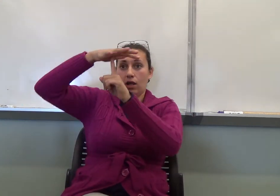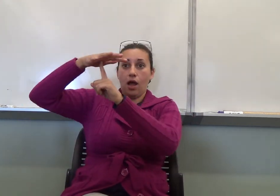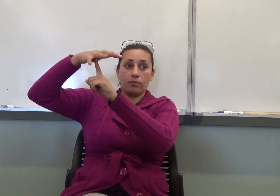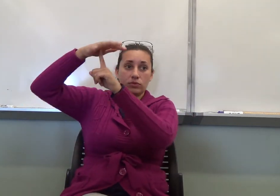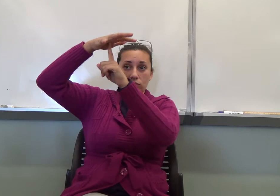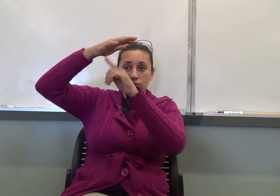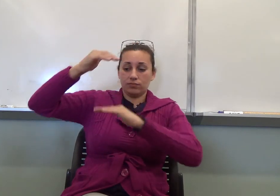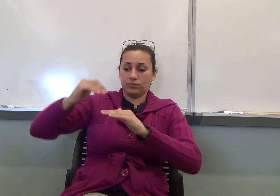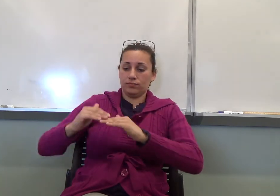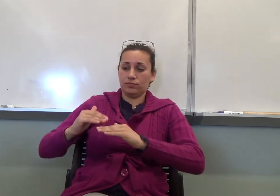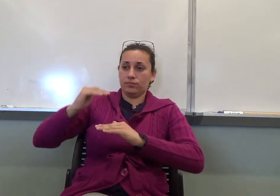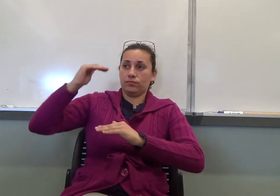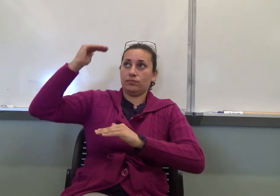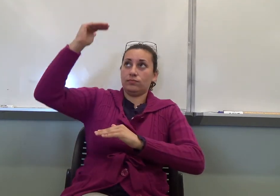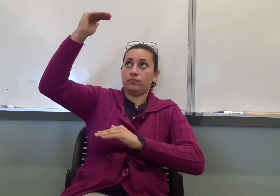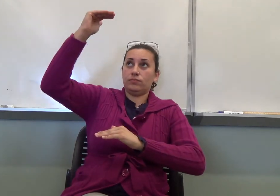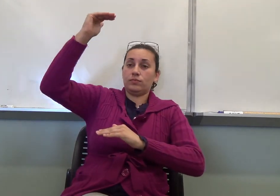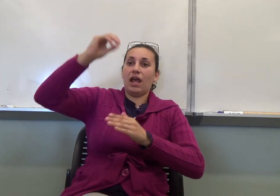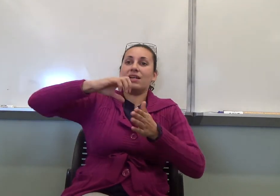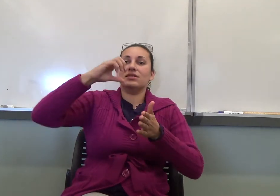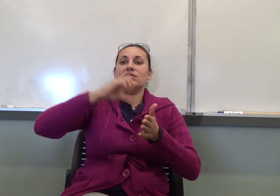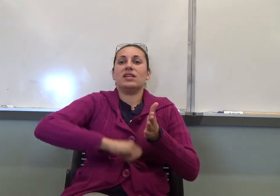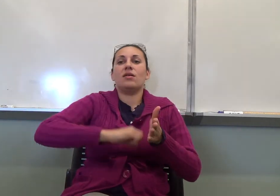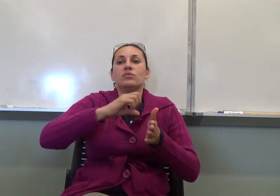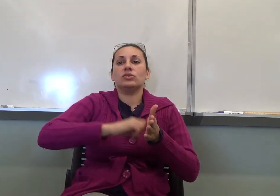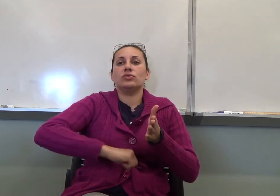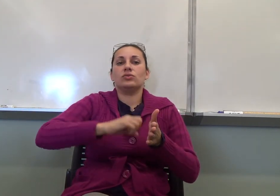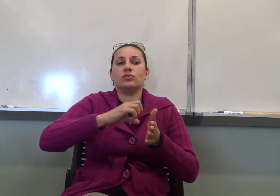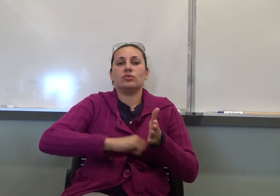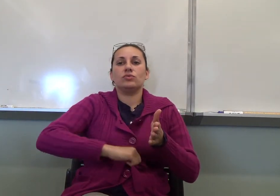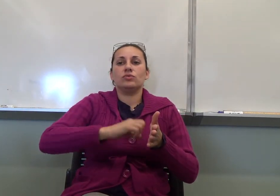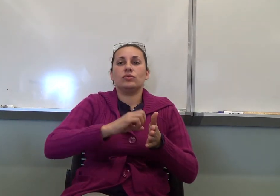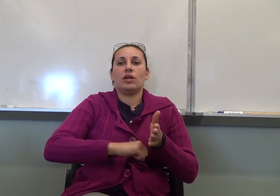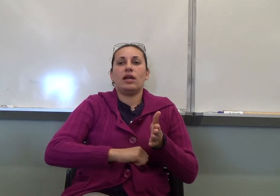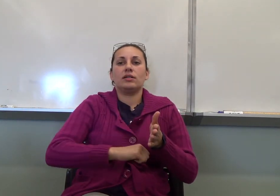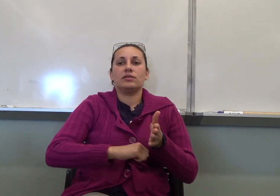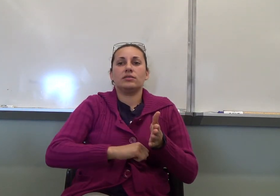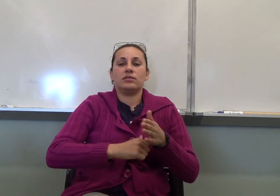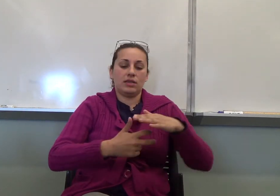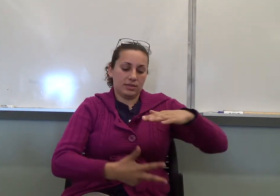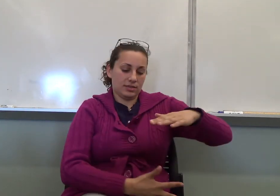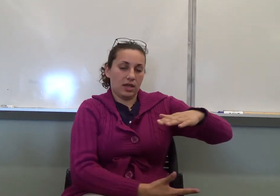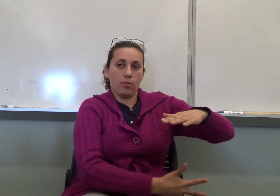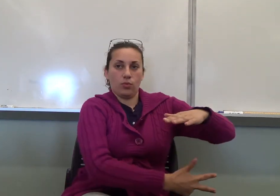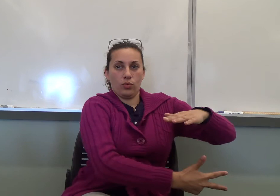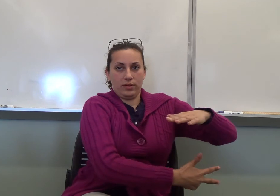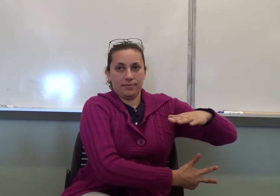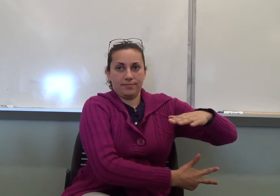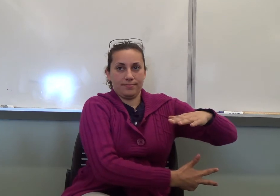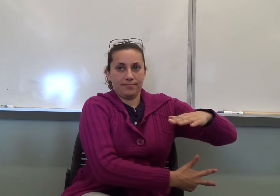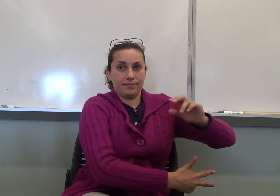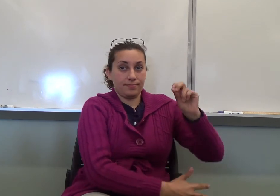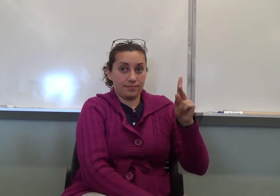and subtract from that the depth of the submarine.